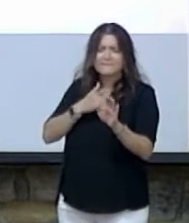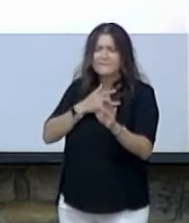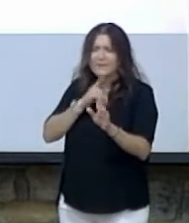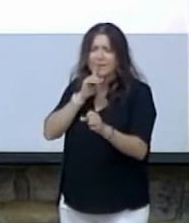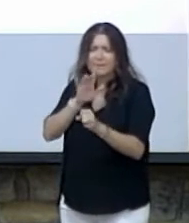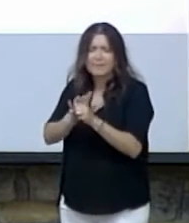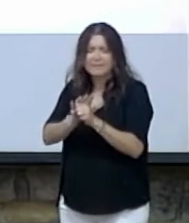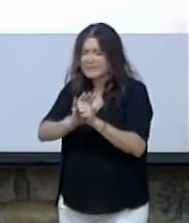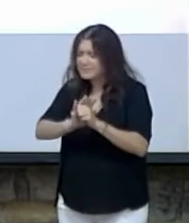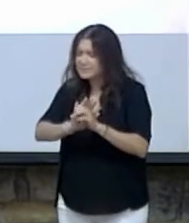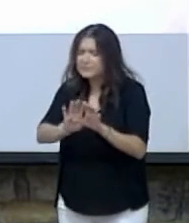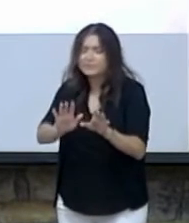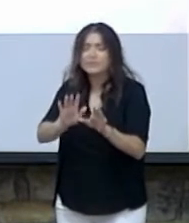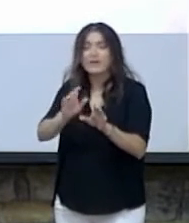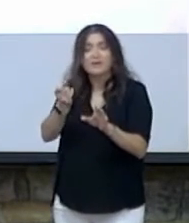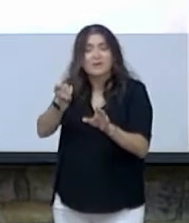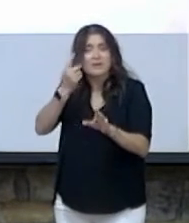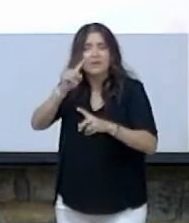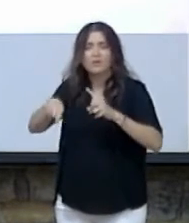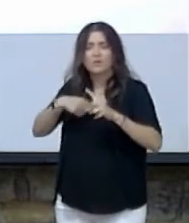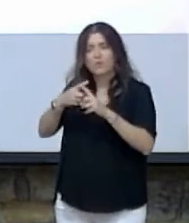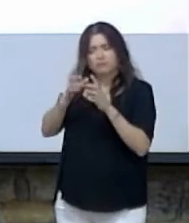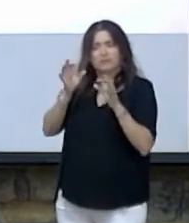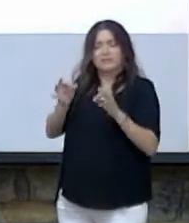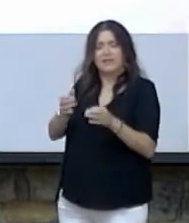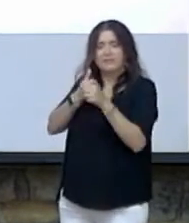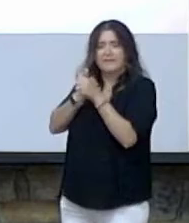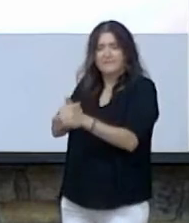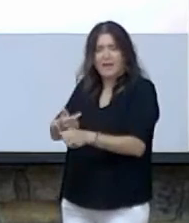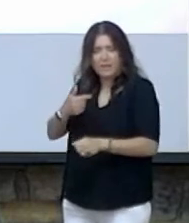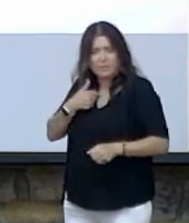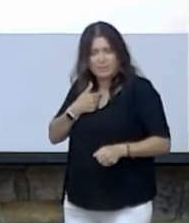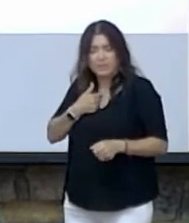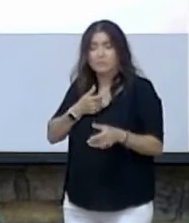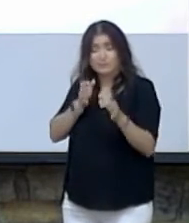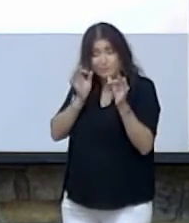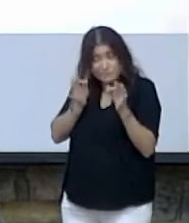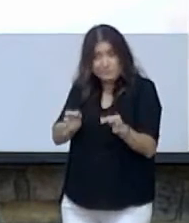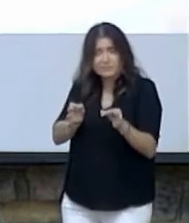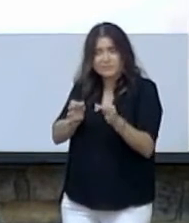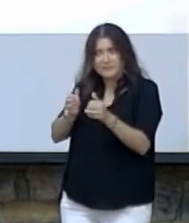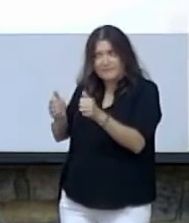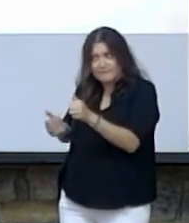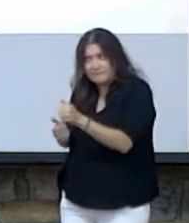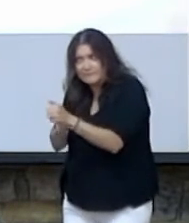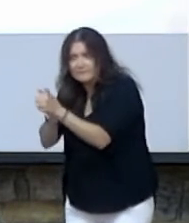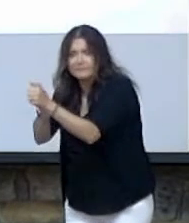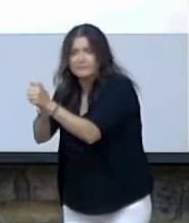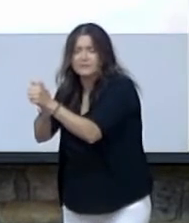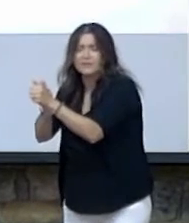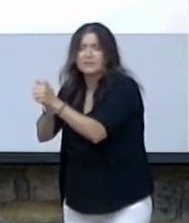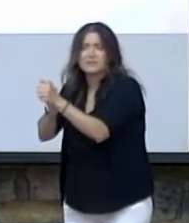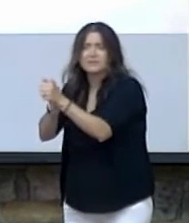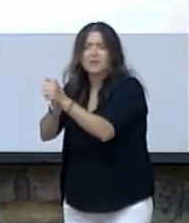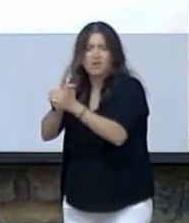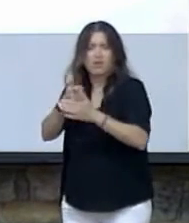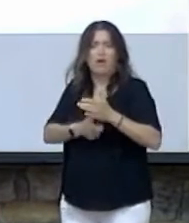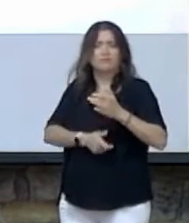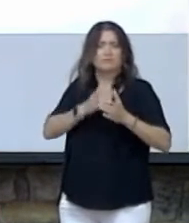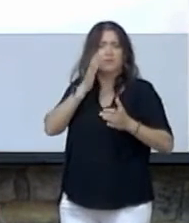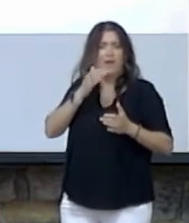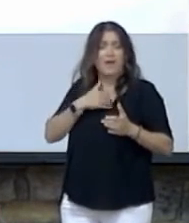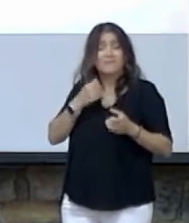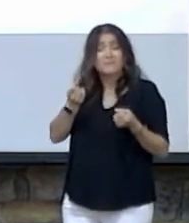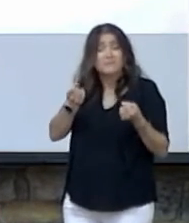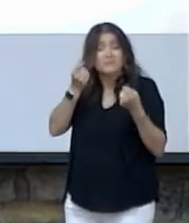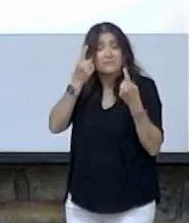to understand that when you choose to follow me, when you choose to come after me, that it comes at a cost. But